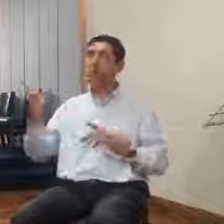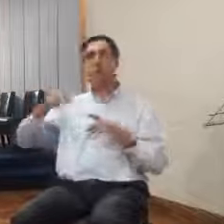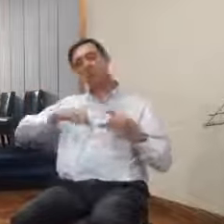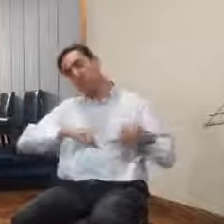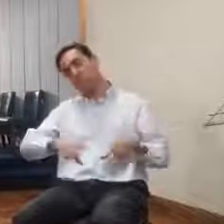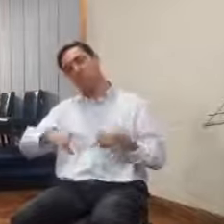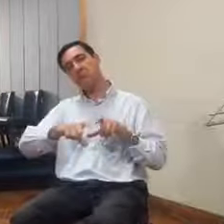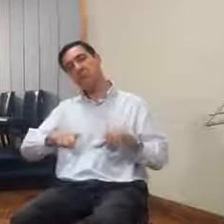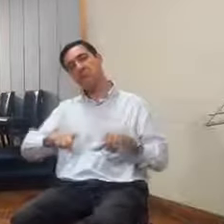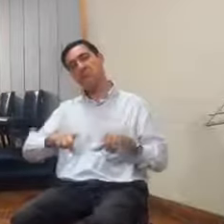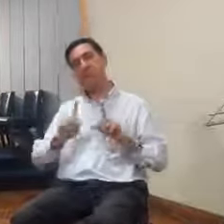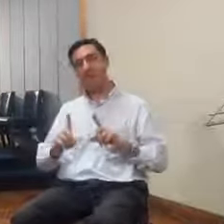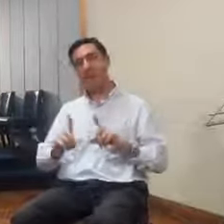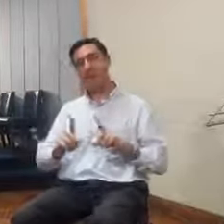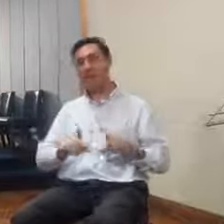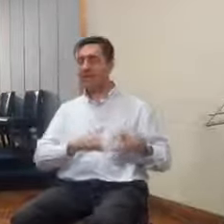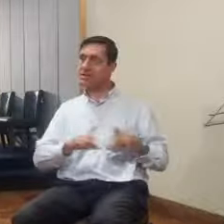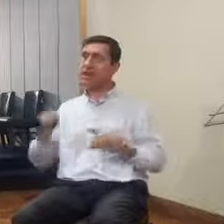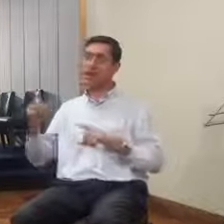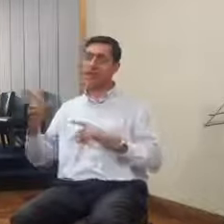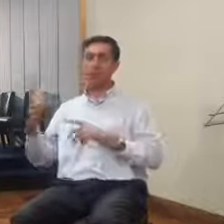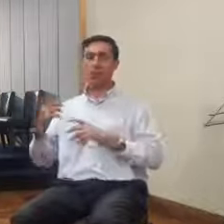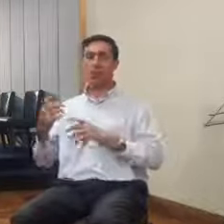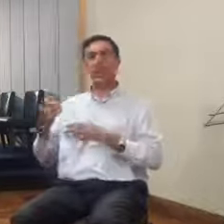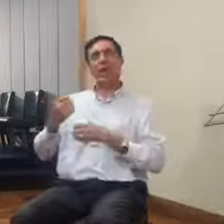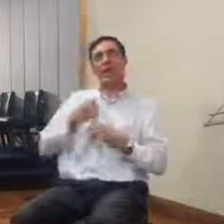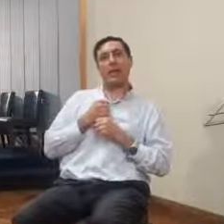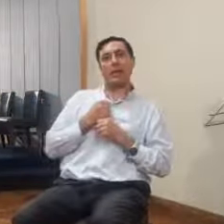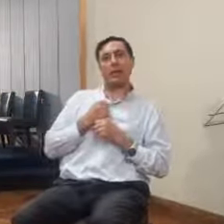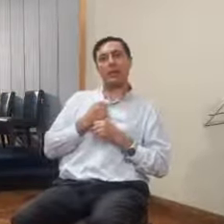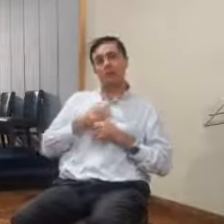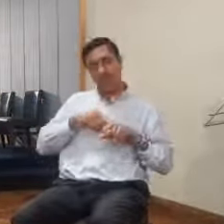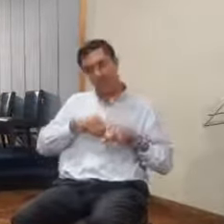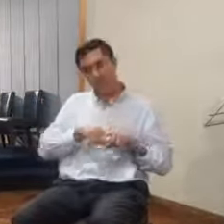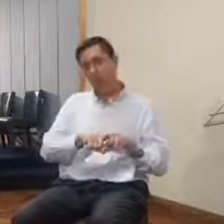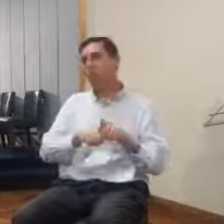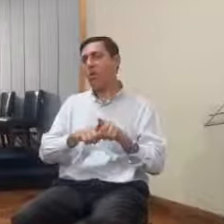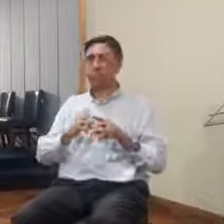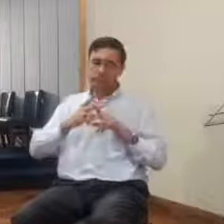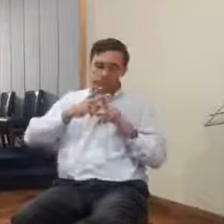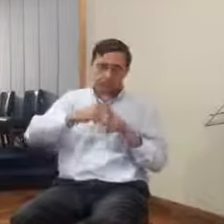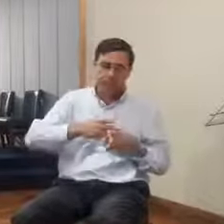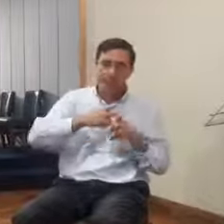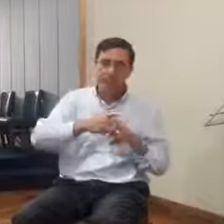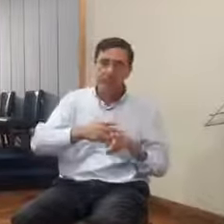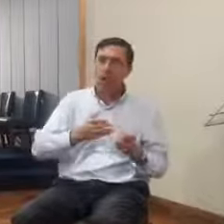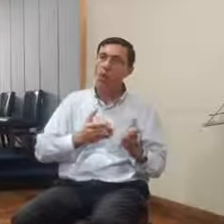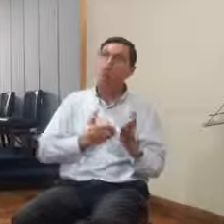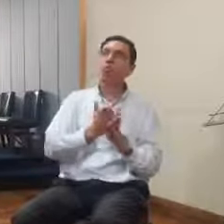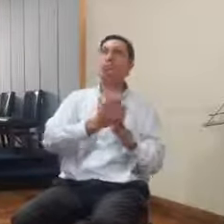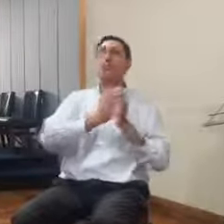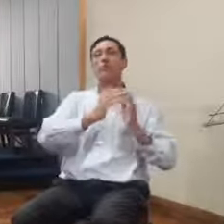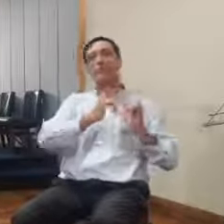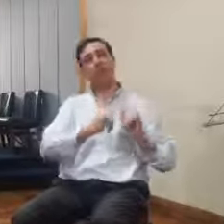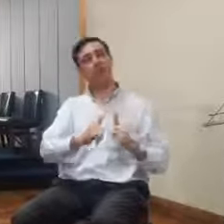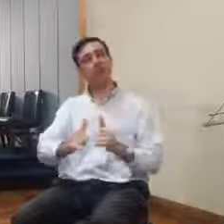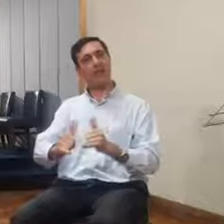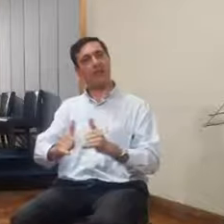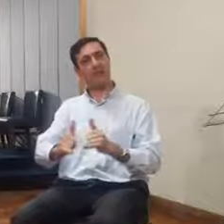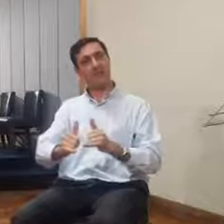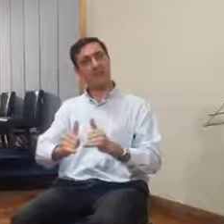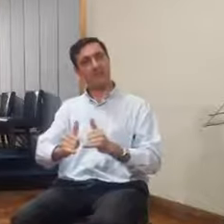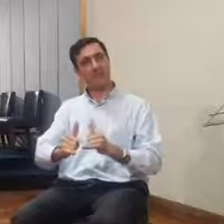alone. We're safe forever. The eye of the Lord is upon them that fear him and those who trust in his